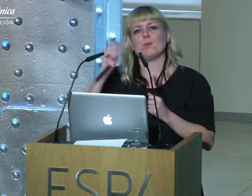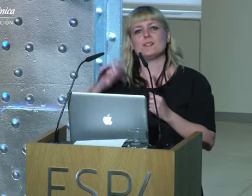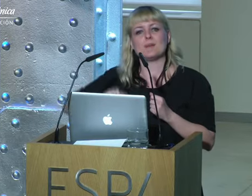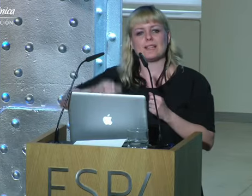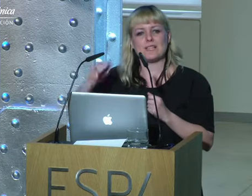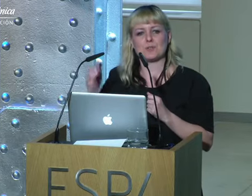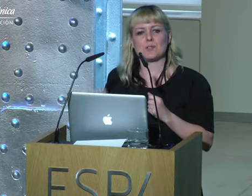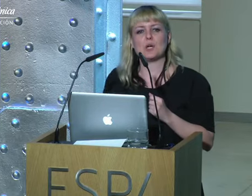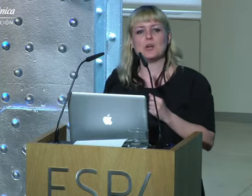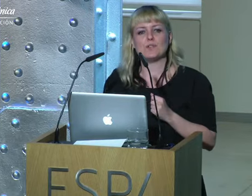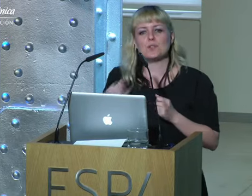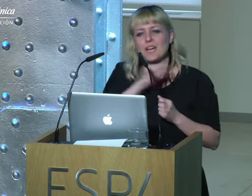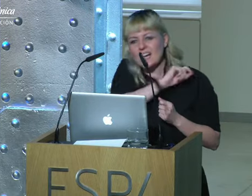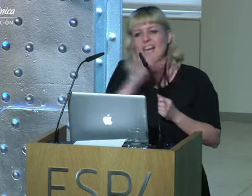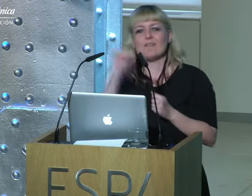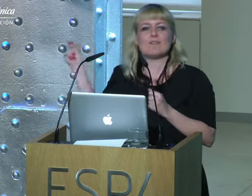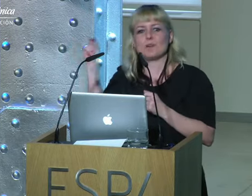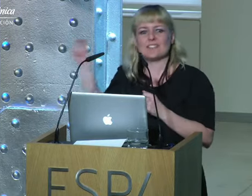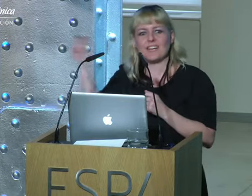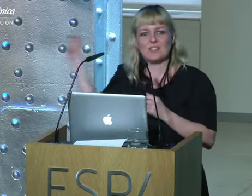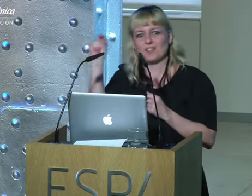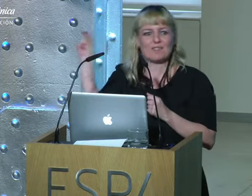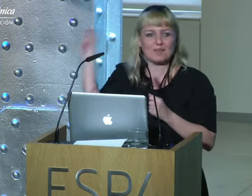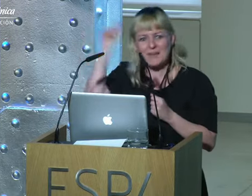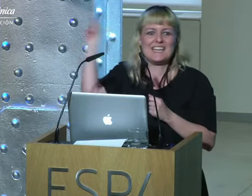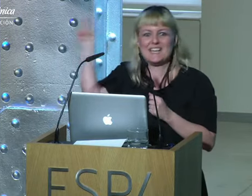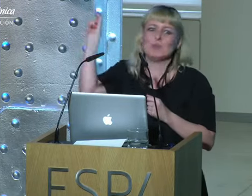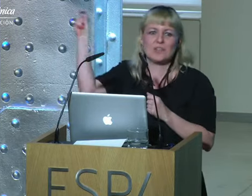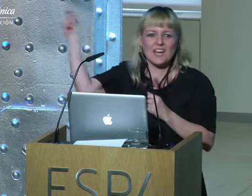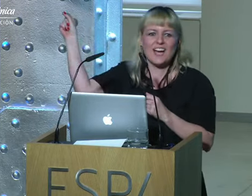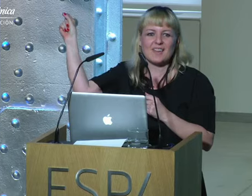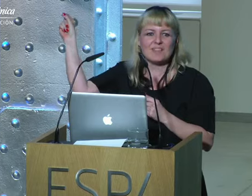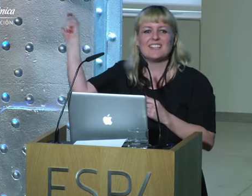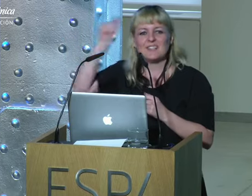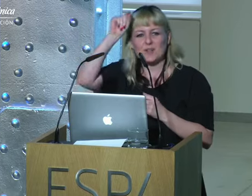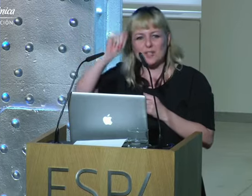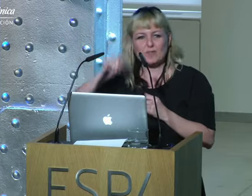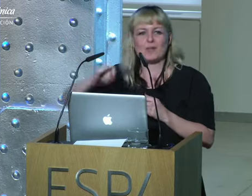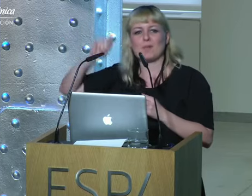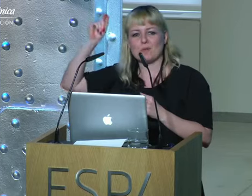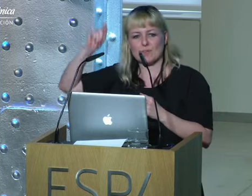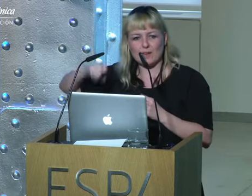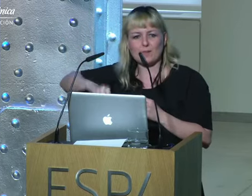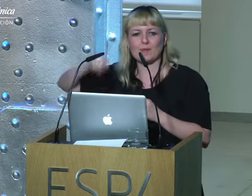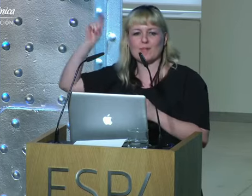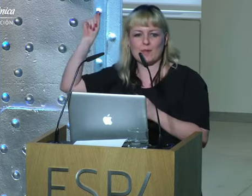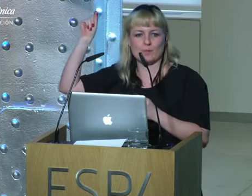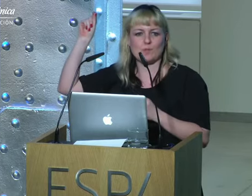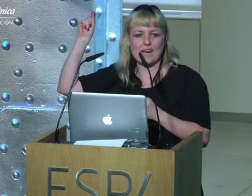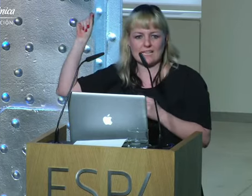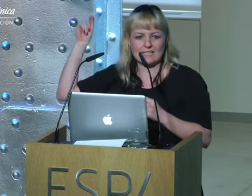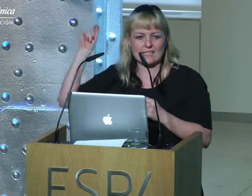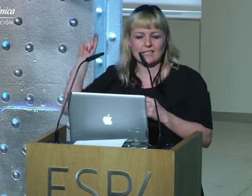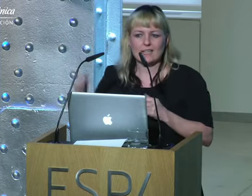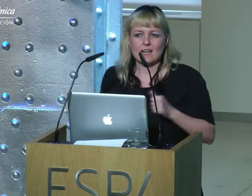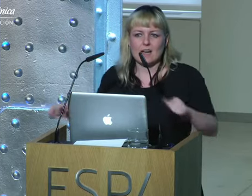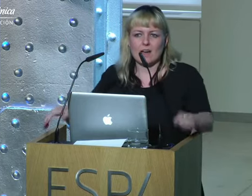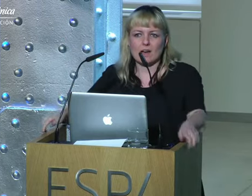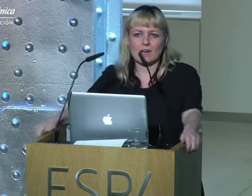important points about the interest curve, is you can't have everyone's attention peaking all the time. You know, give people